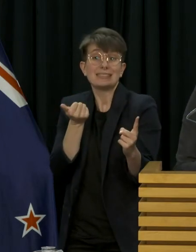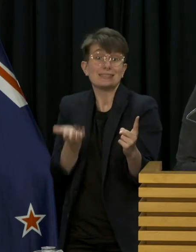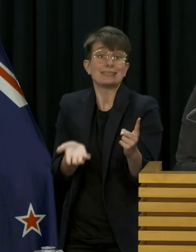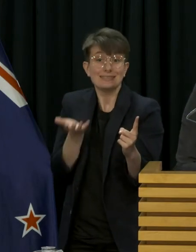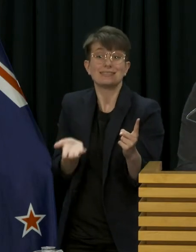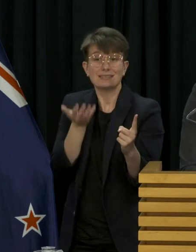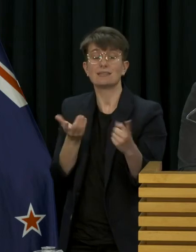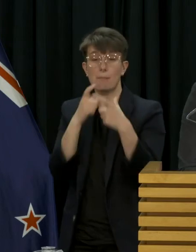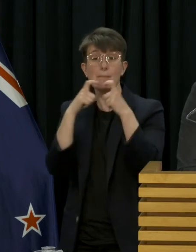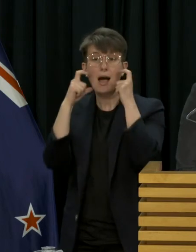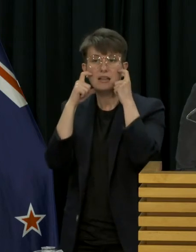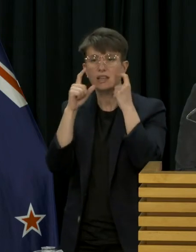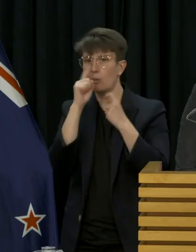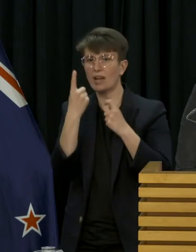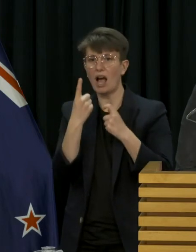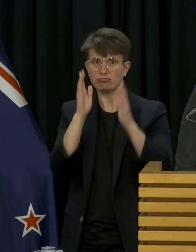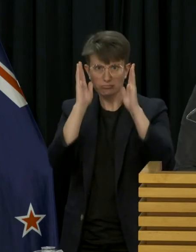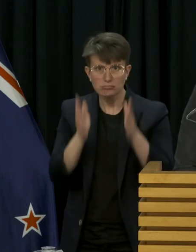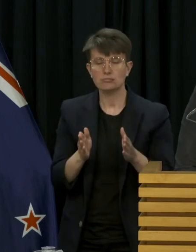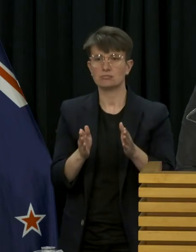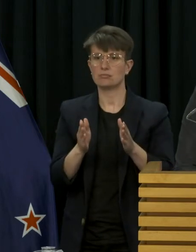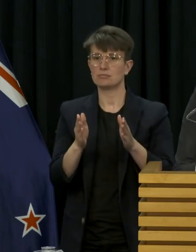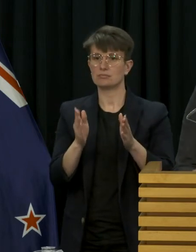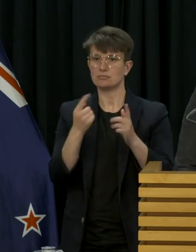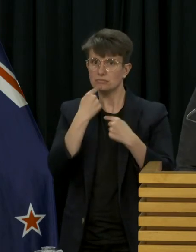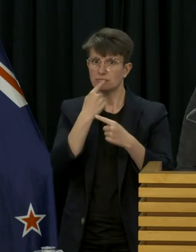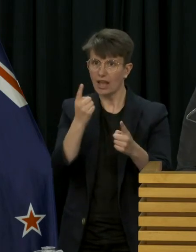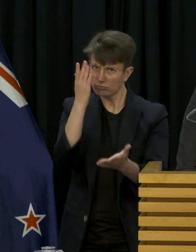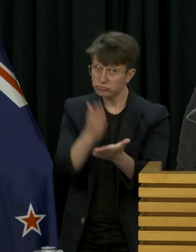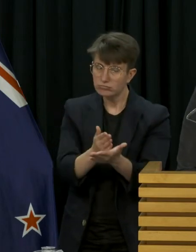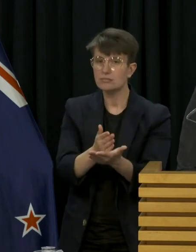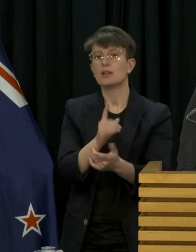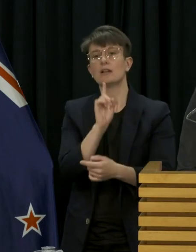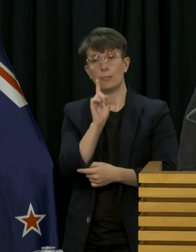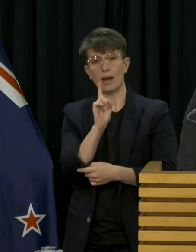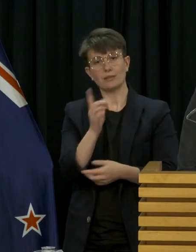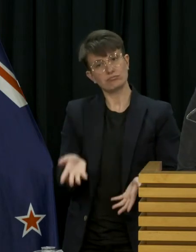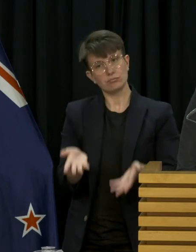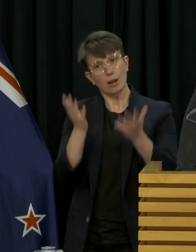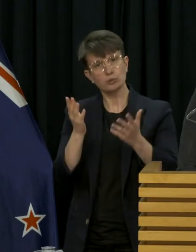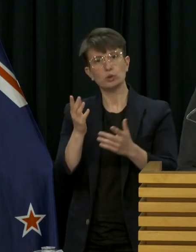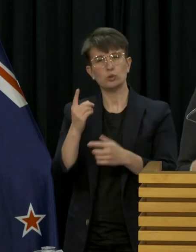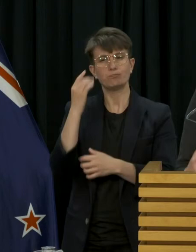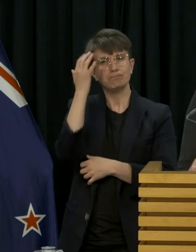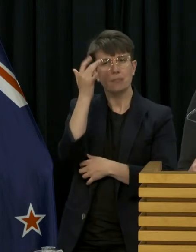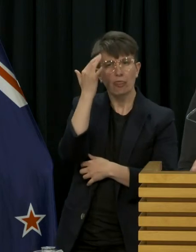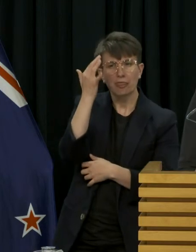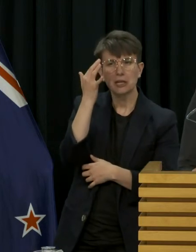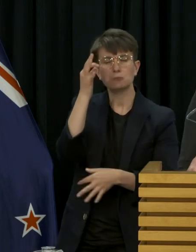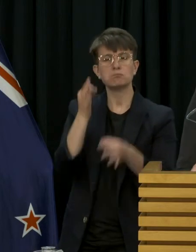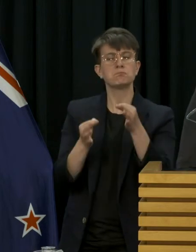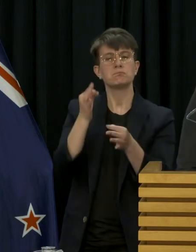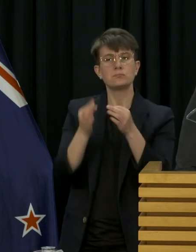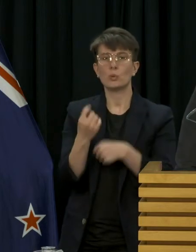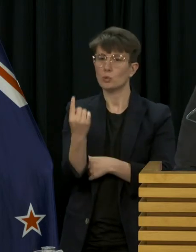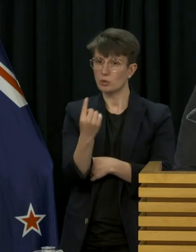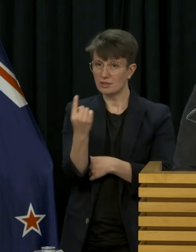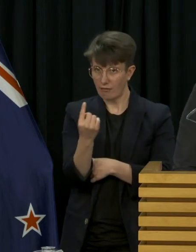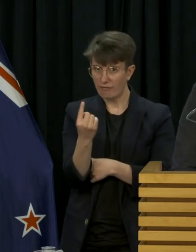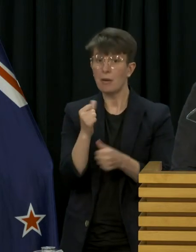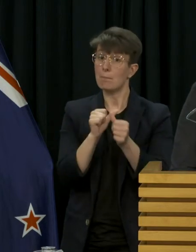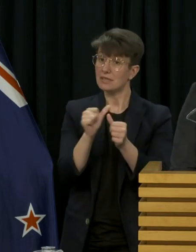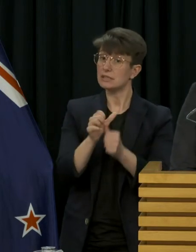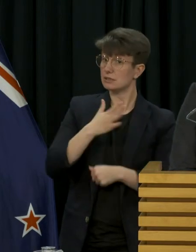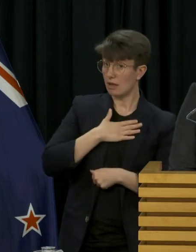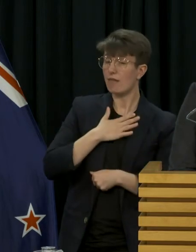difficult to mandate that in all circumstances, so we are relying on New Zealanders to make judgment. But we know a lot more about mask use now